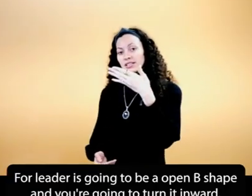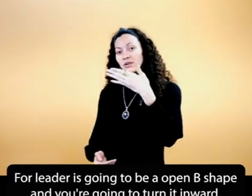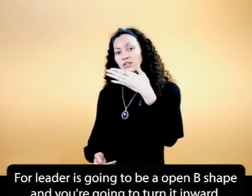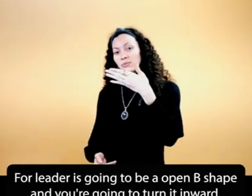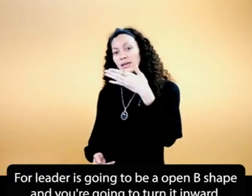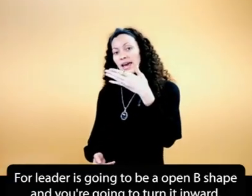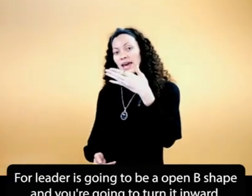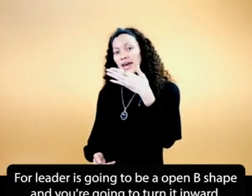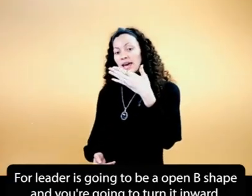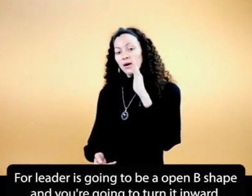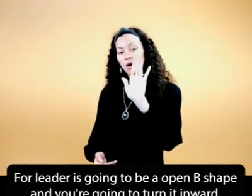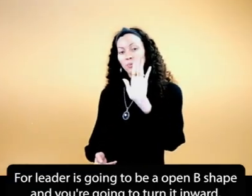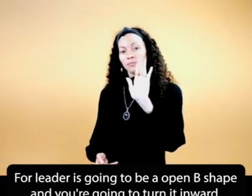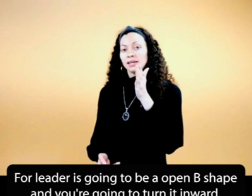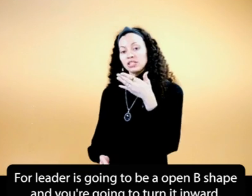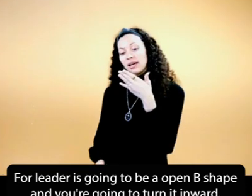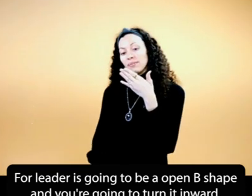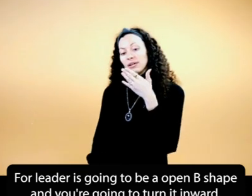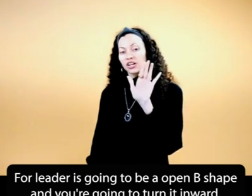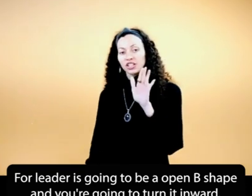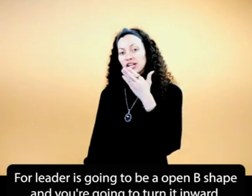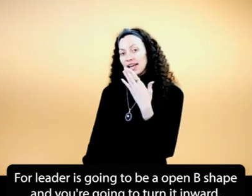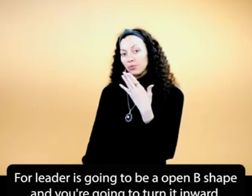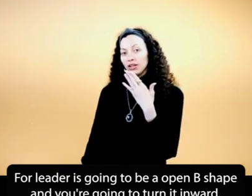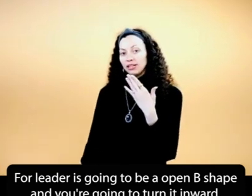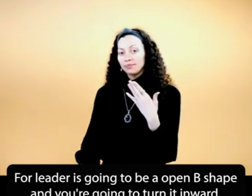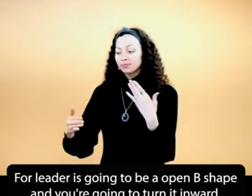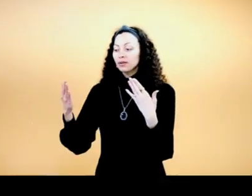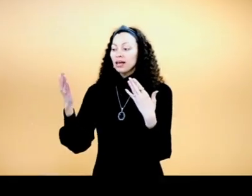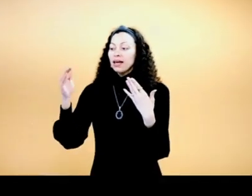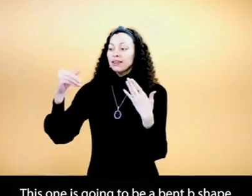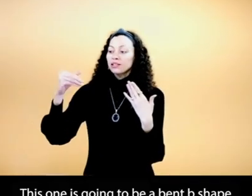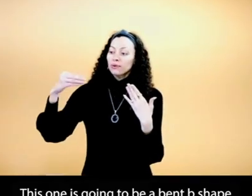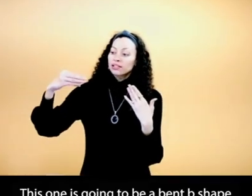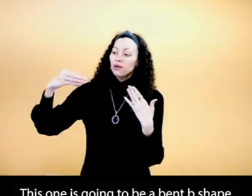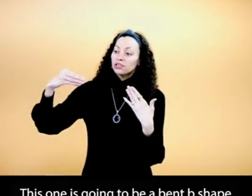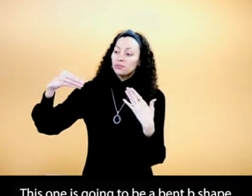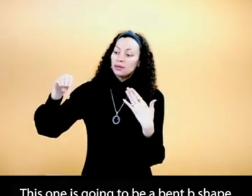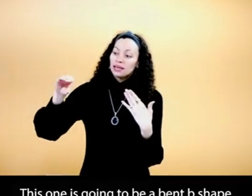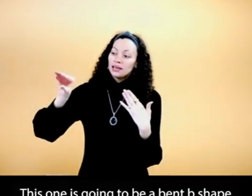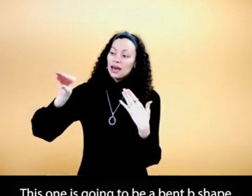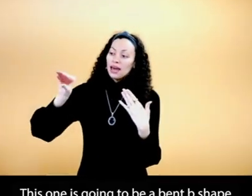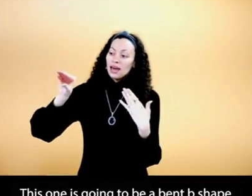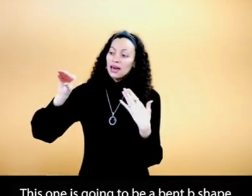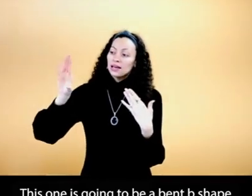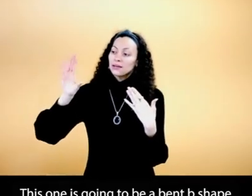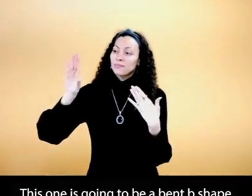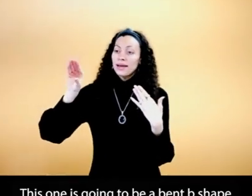leader, it's going to be a open B shape, and you're going to turn it inward. This one is going to be a bent